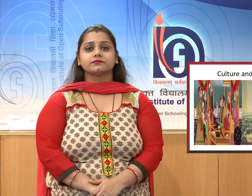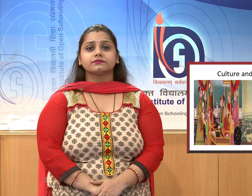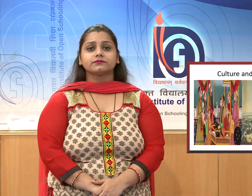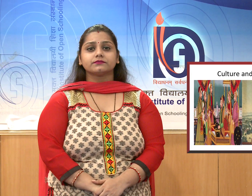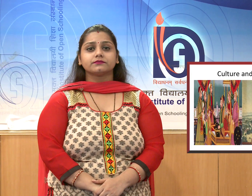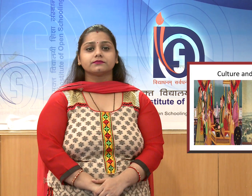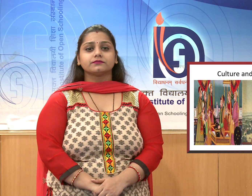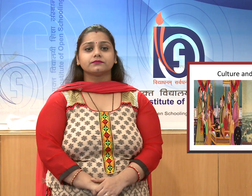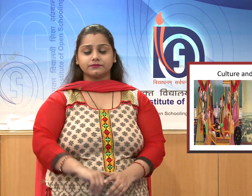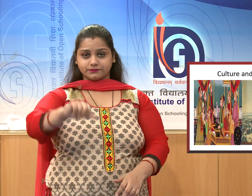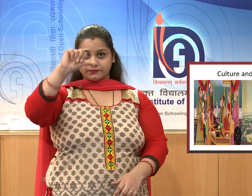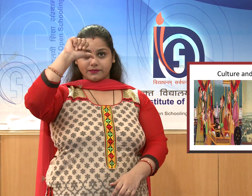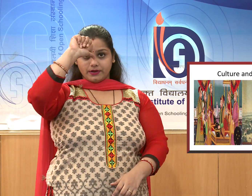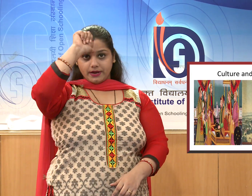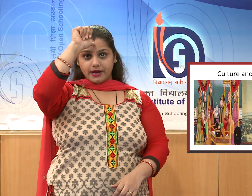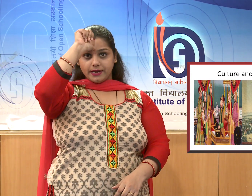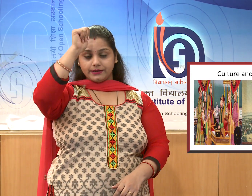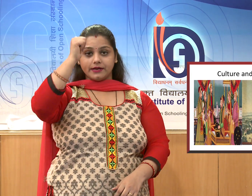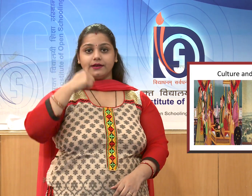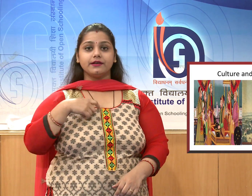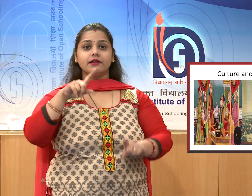Indian cultural and religious life.